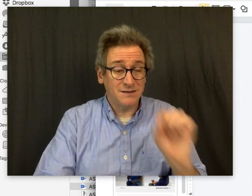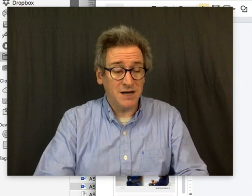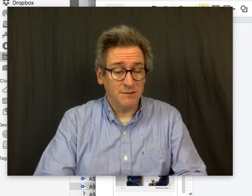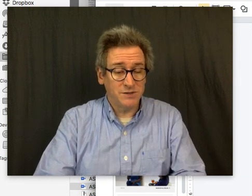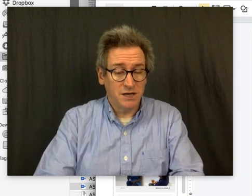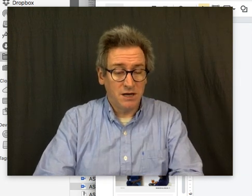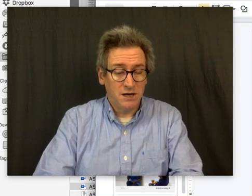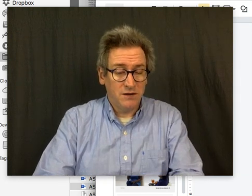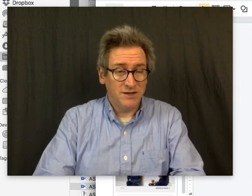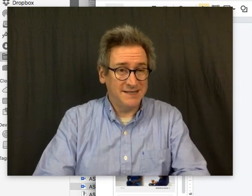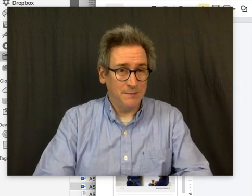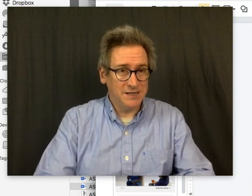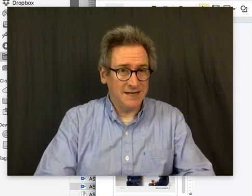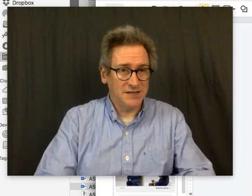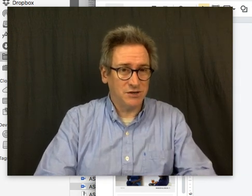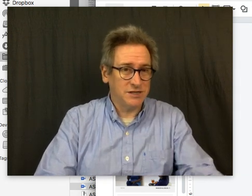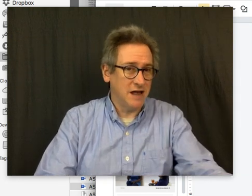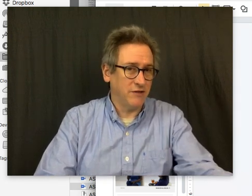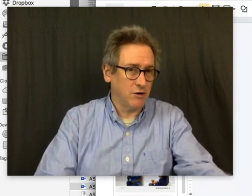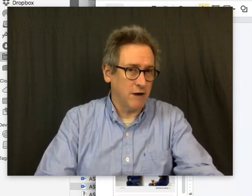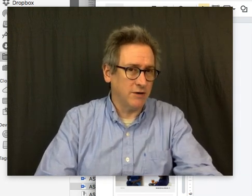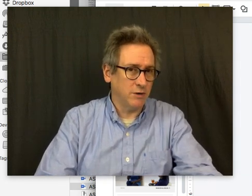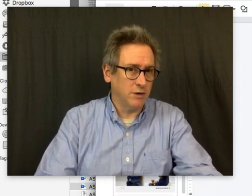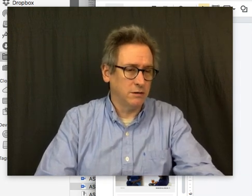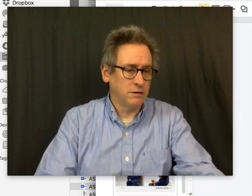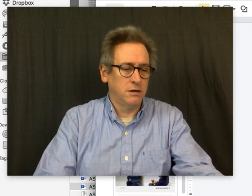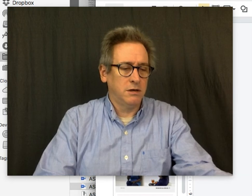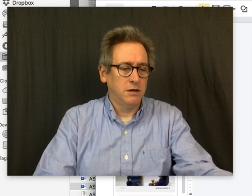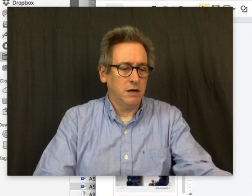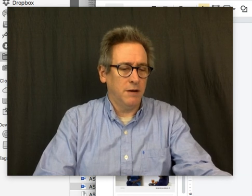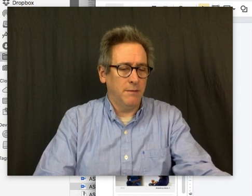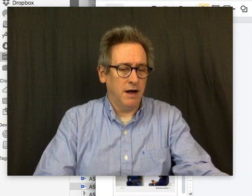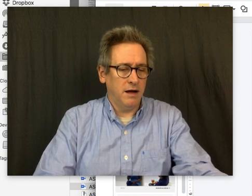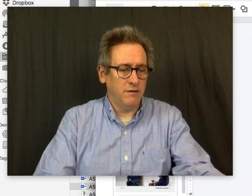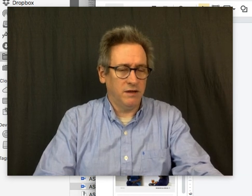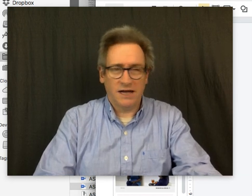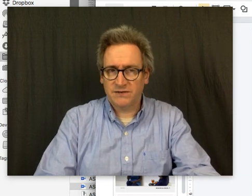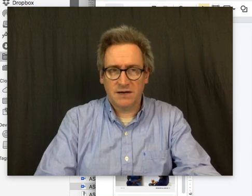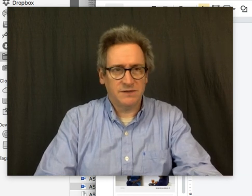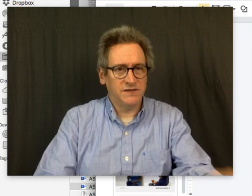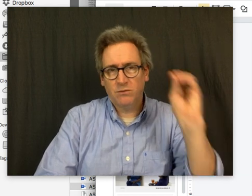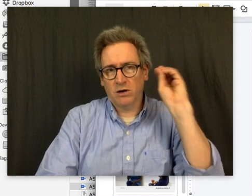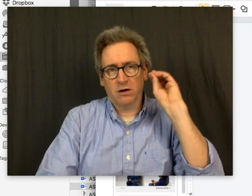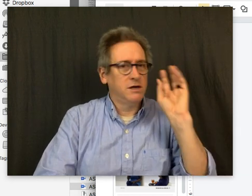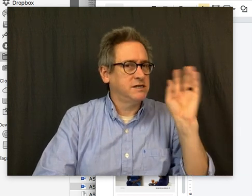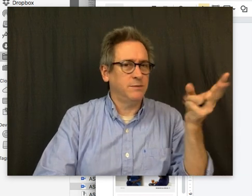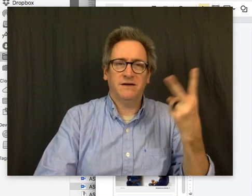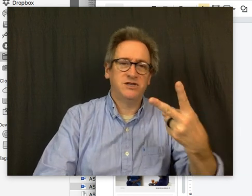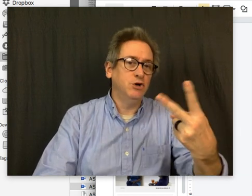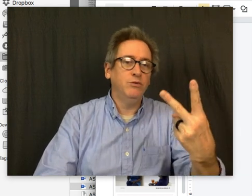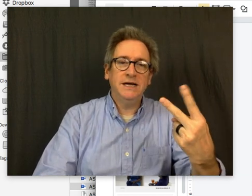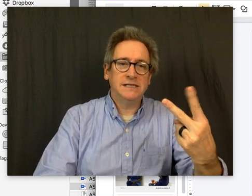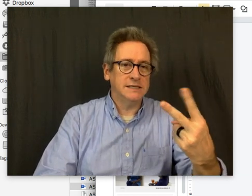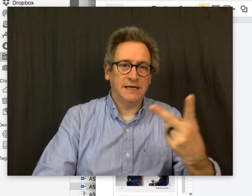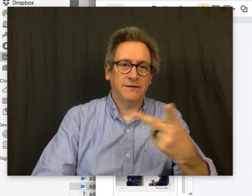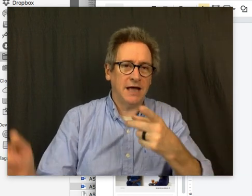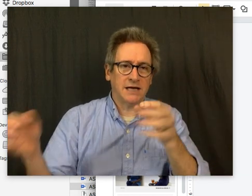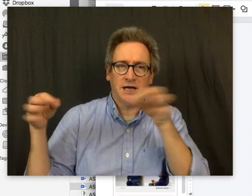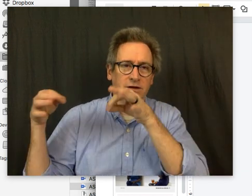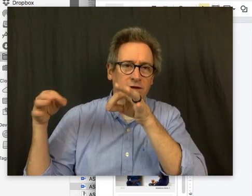because sometimes the simplest answer is not the correct one. Lots of times I've seen where someone gives two